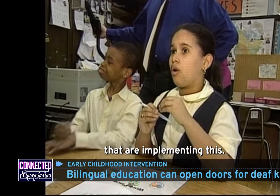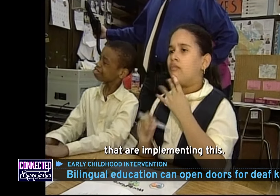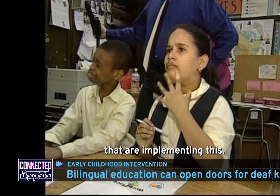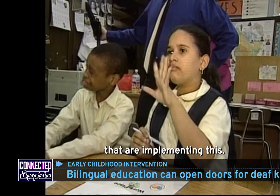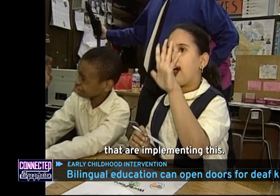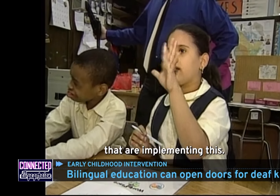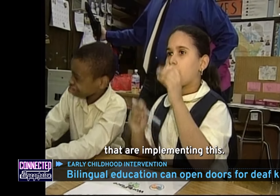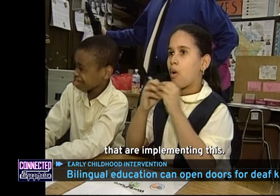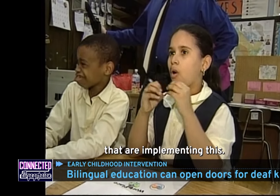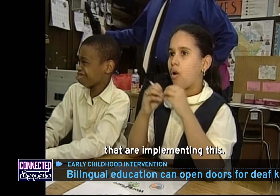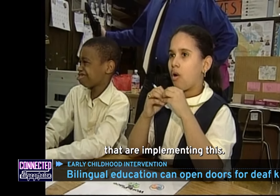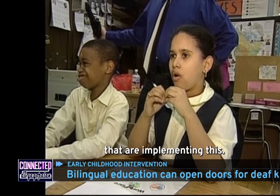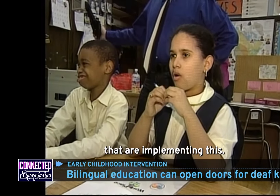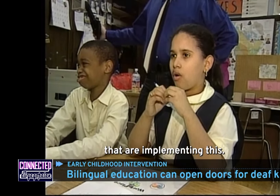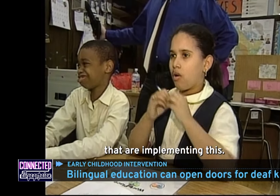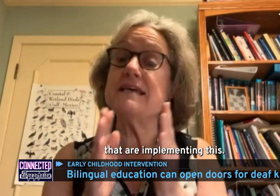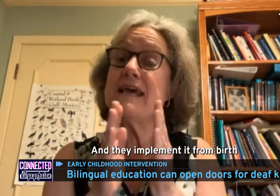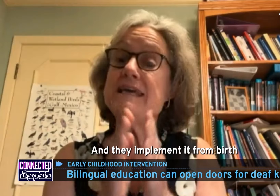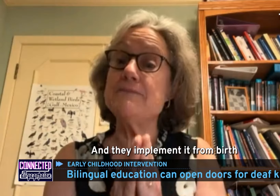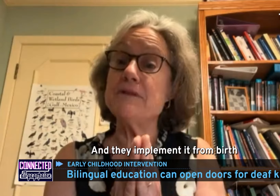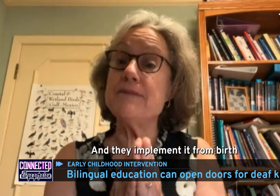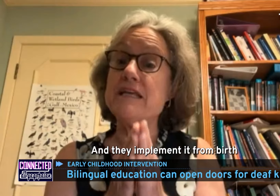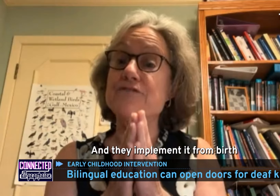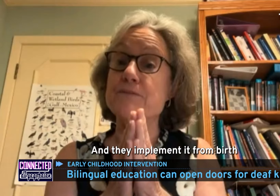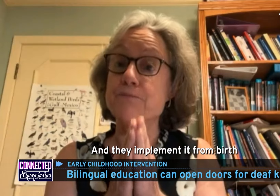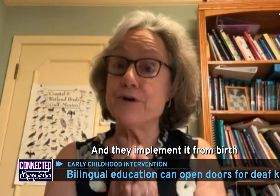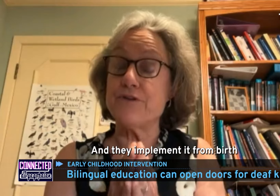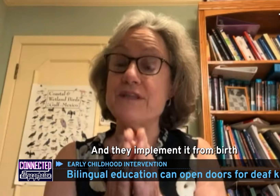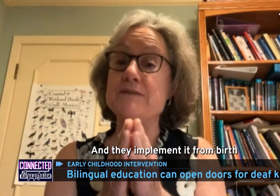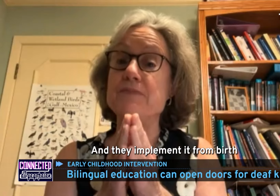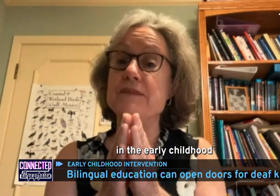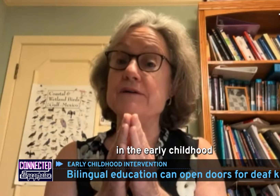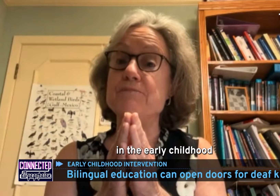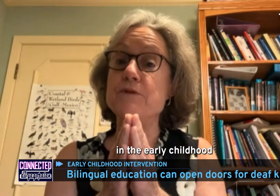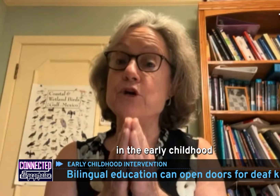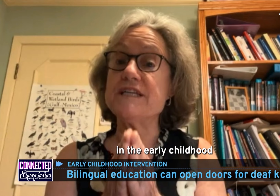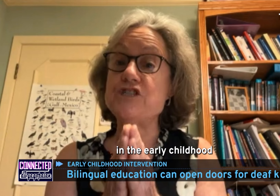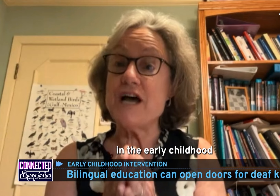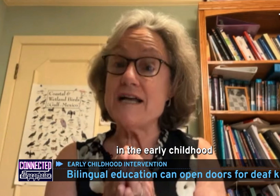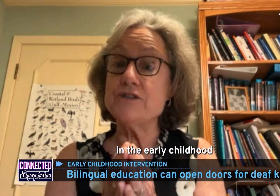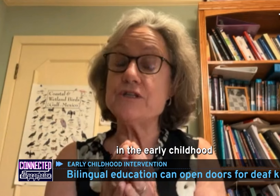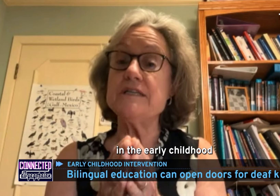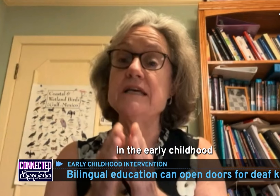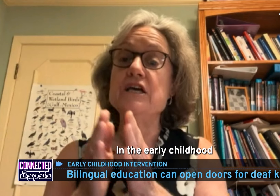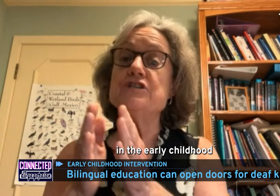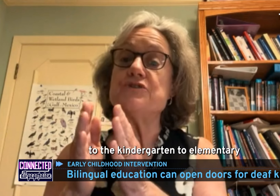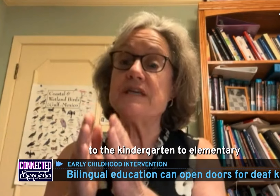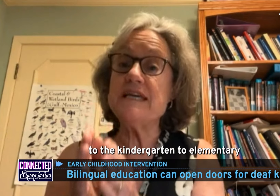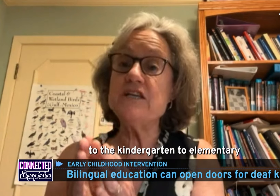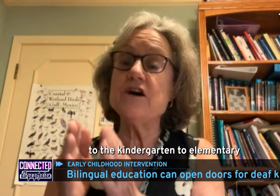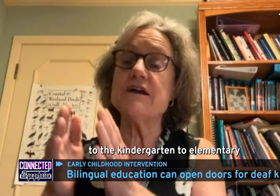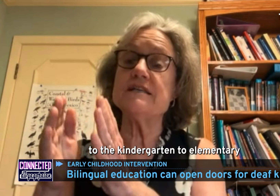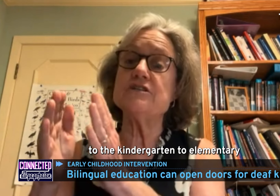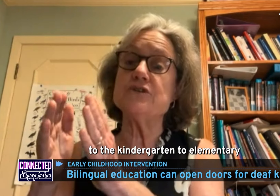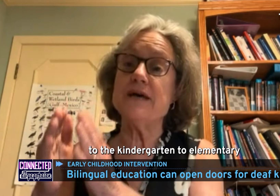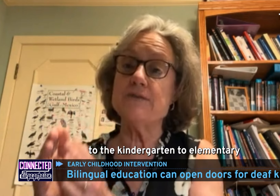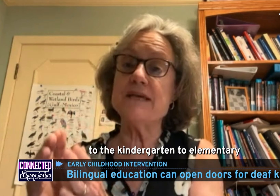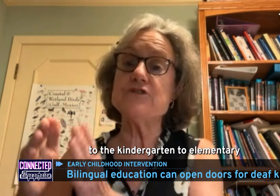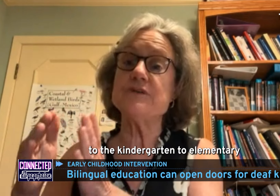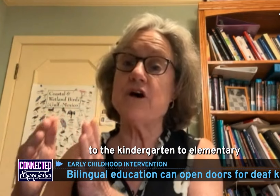are implementing this, and they implement it from birth, in the early childhood to the kindergarten to elementary, all